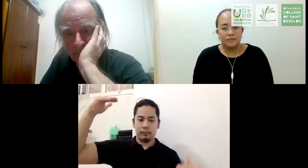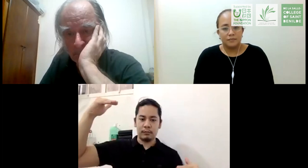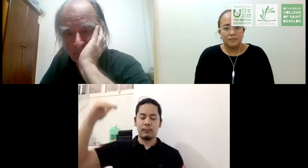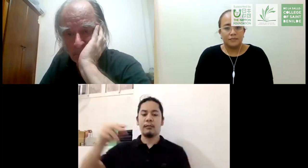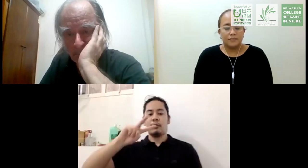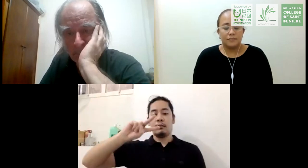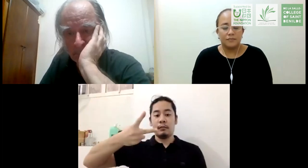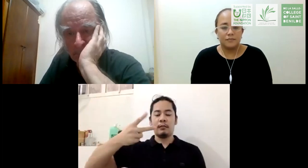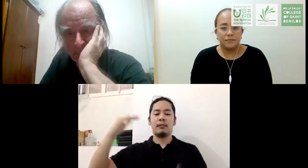is bigger than right.